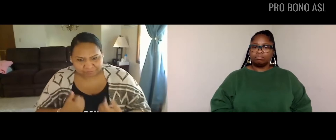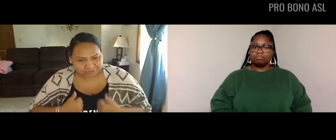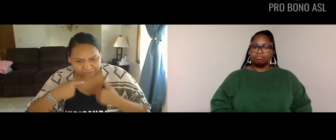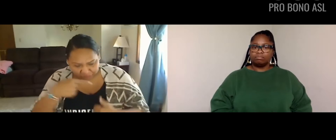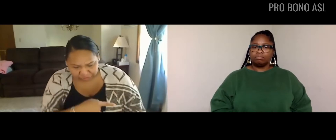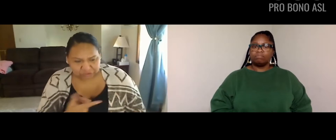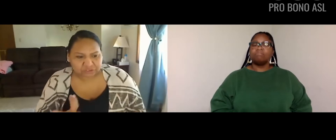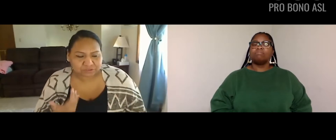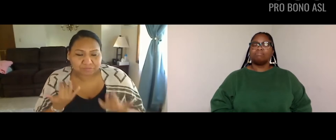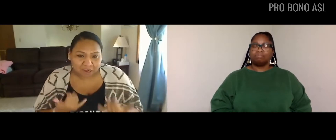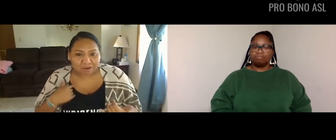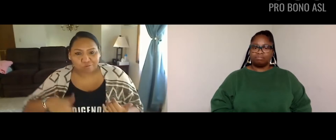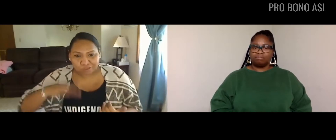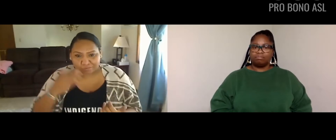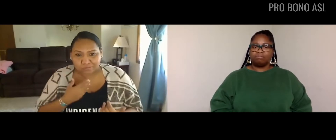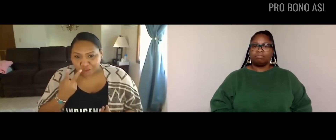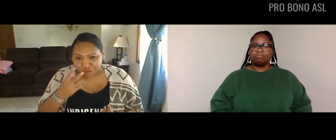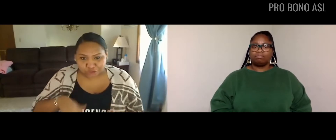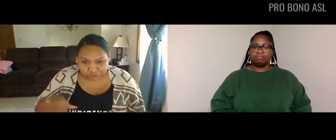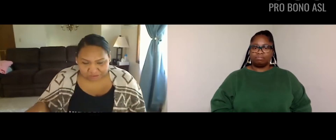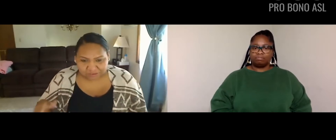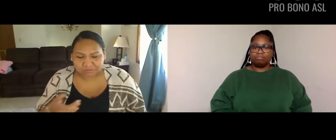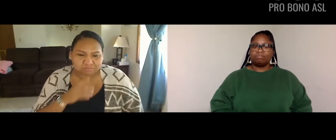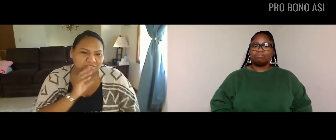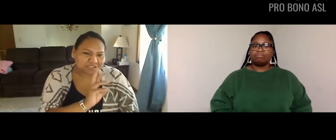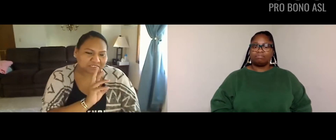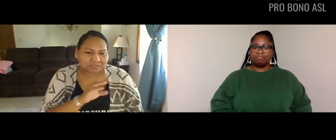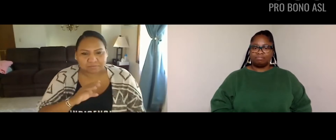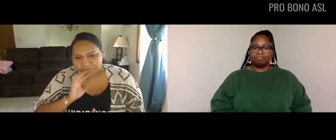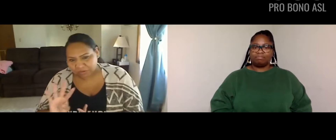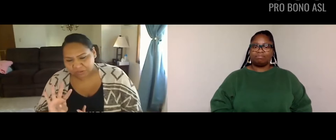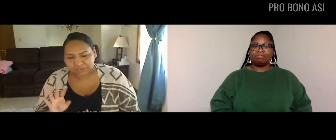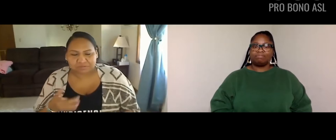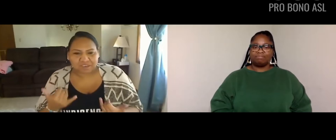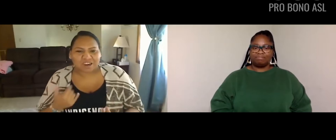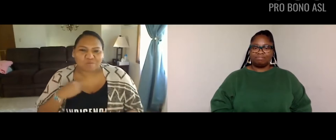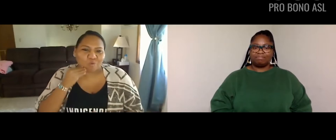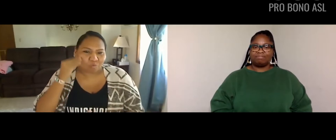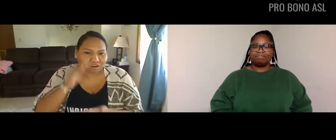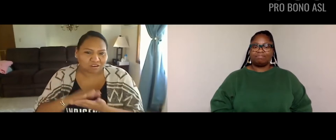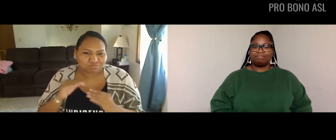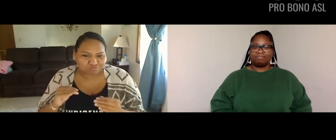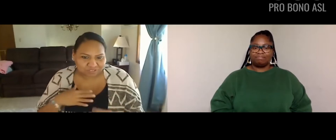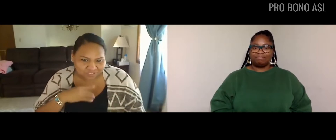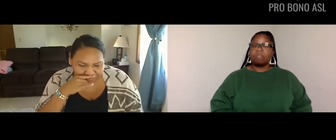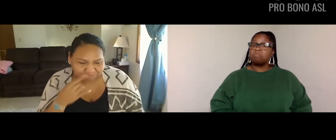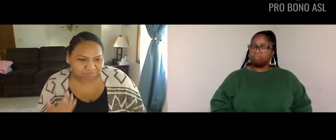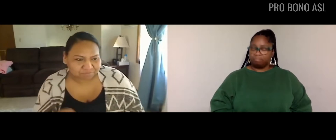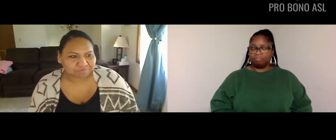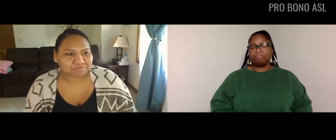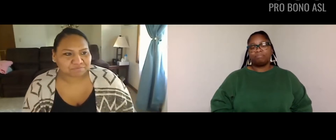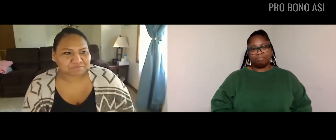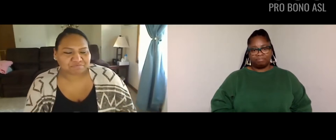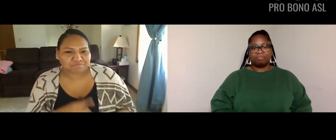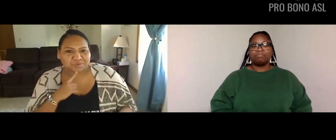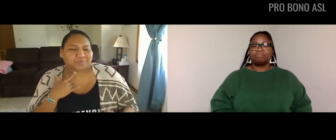Meskwaki Reservation resides there. My family lives there. I have two children now. One is 6 and one is 4,